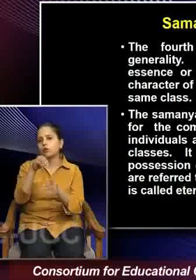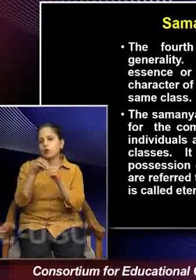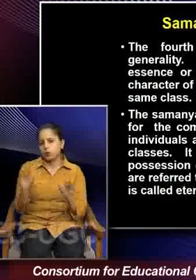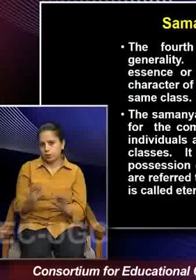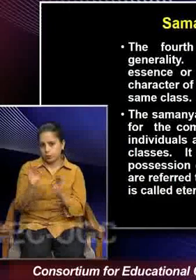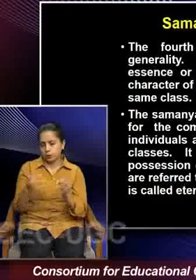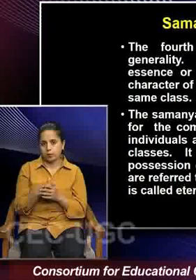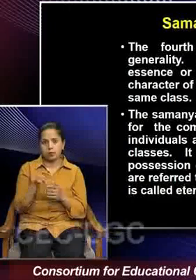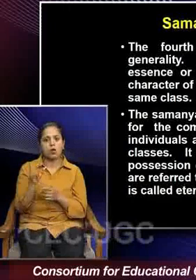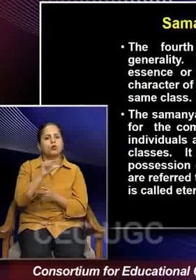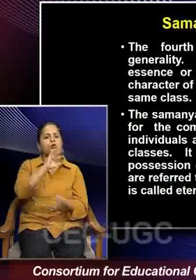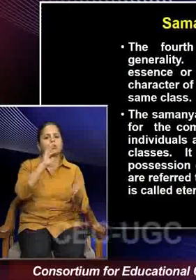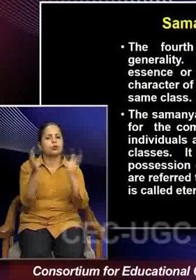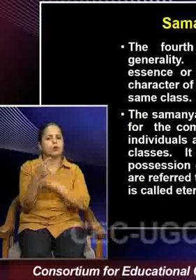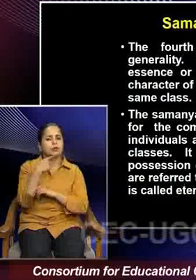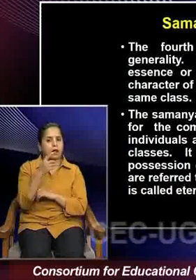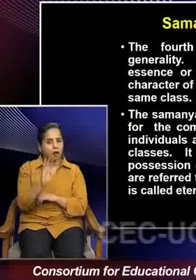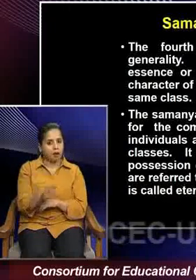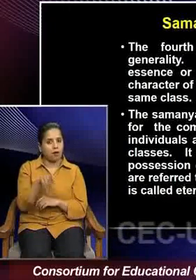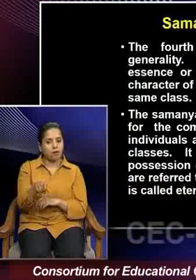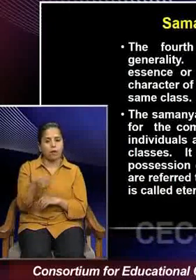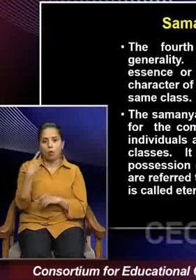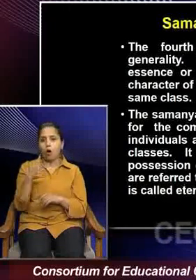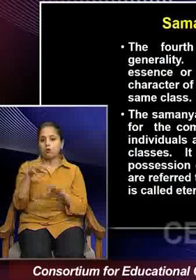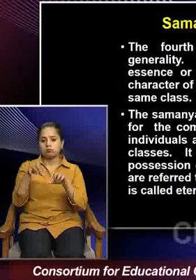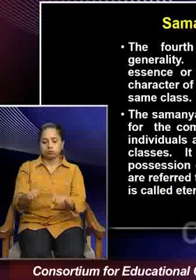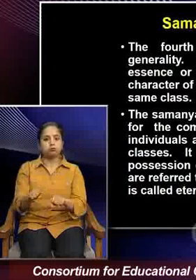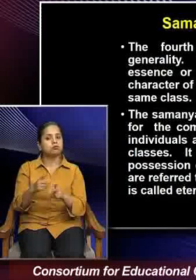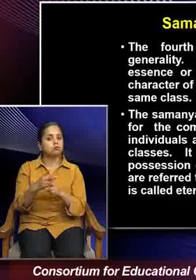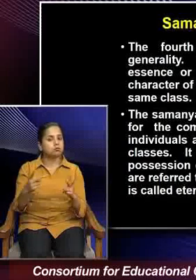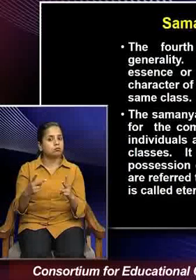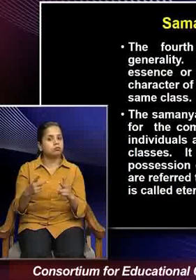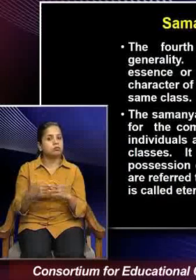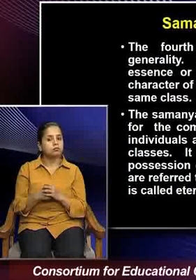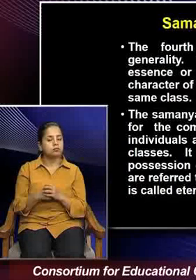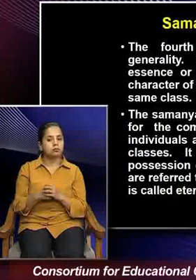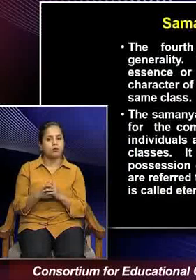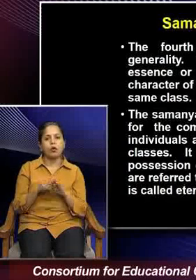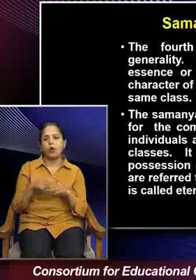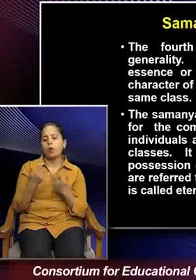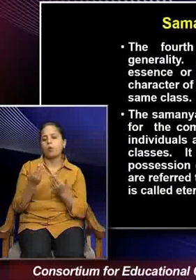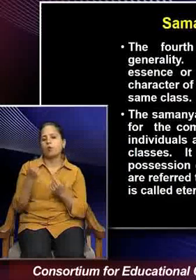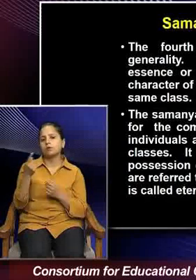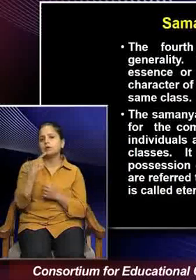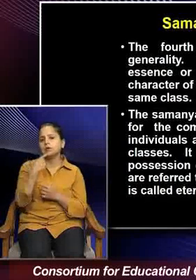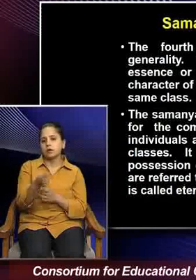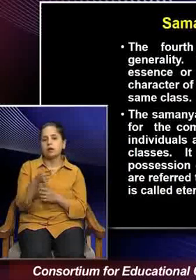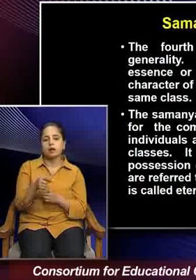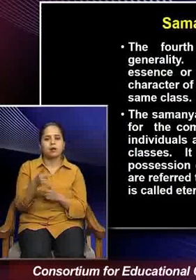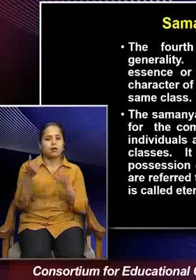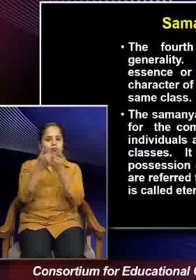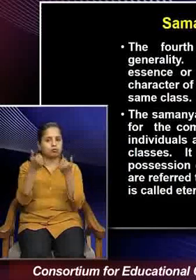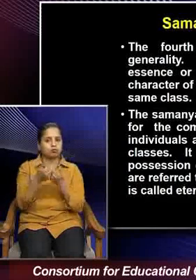It is the universal by the possession of or you can say possession which differentiate